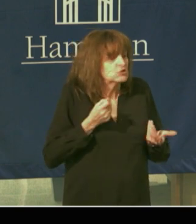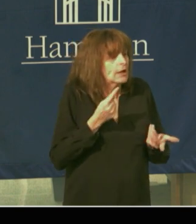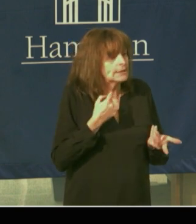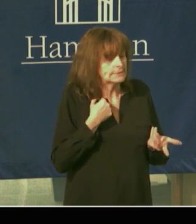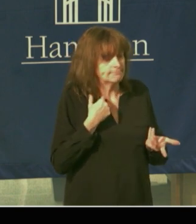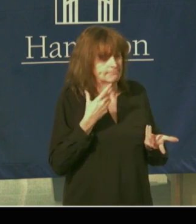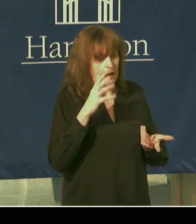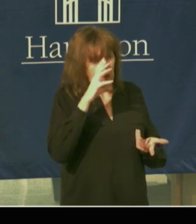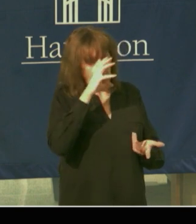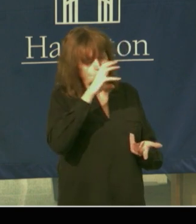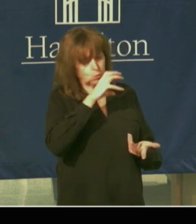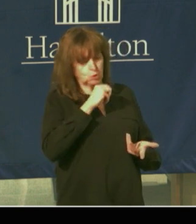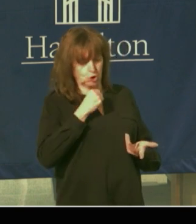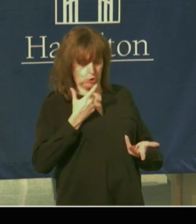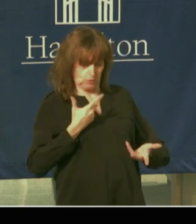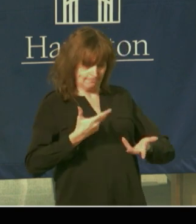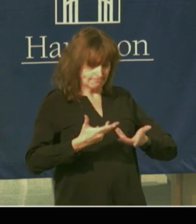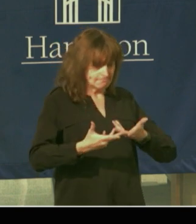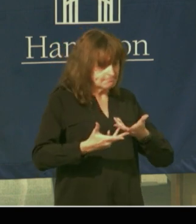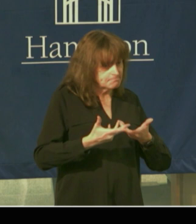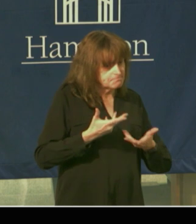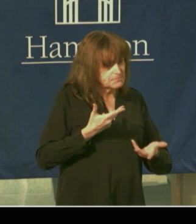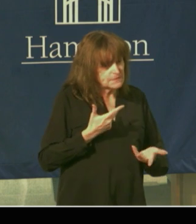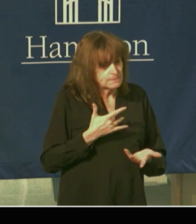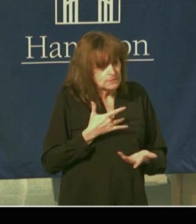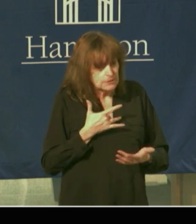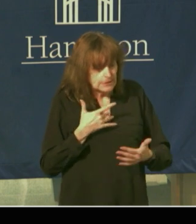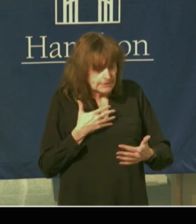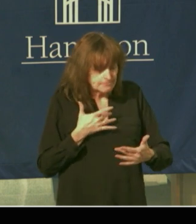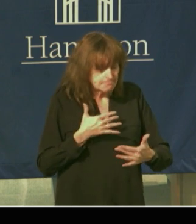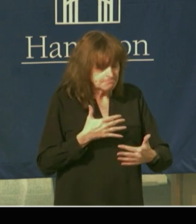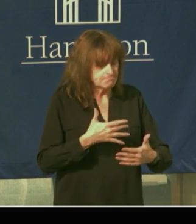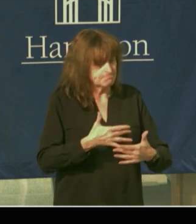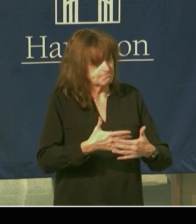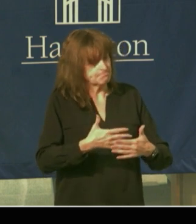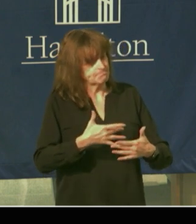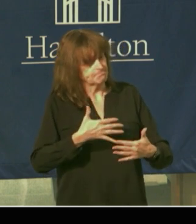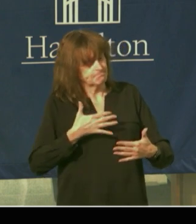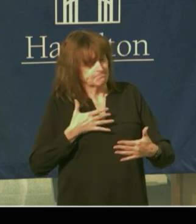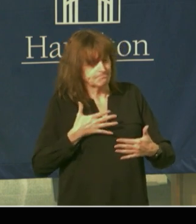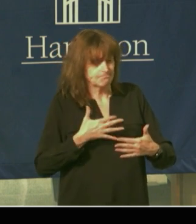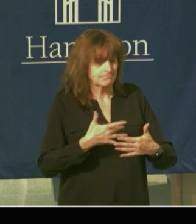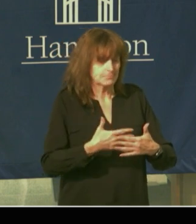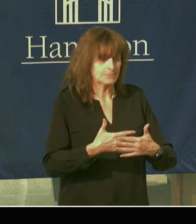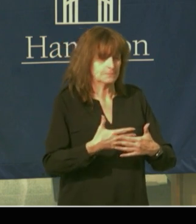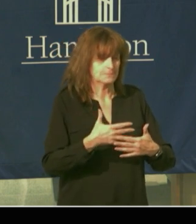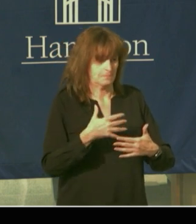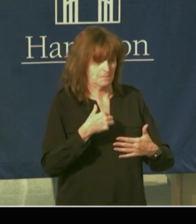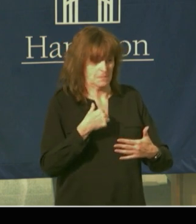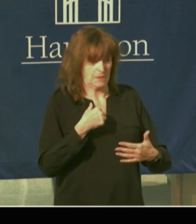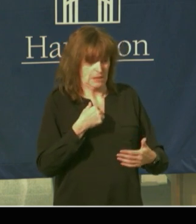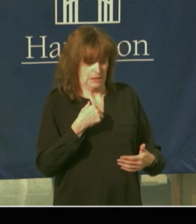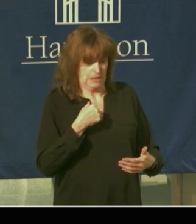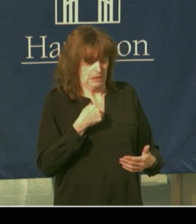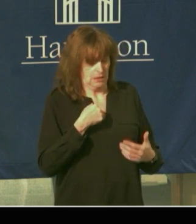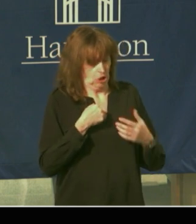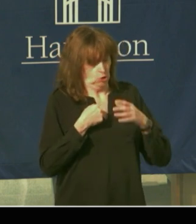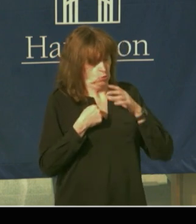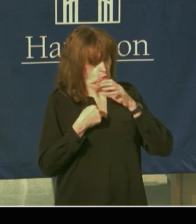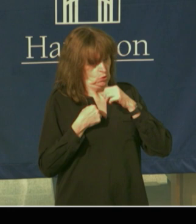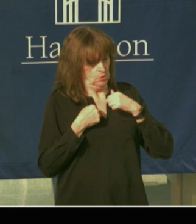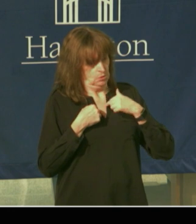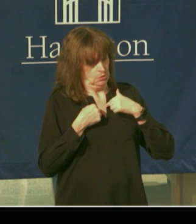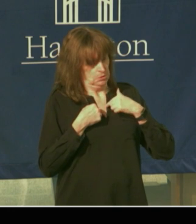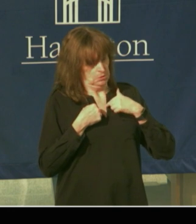then you potentially could unwittingly, as the doctor says, you could potentially unwittingly contaminate someone else, and that's where community spread starts to take